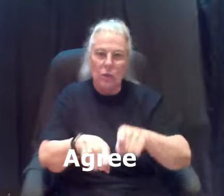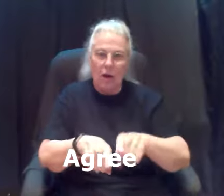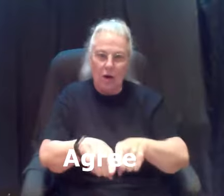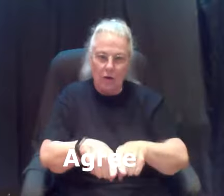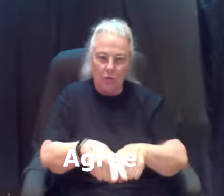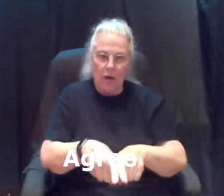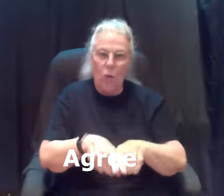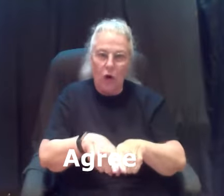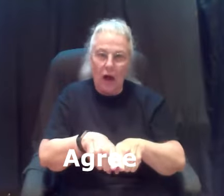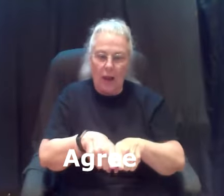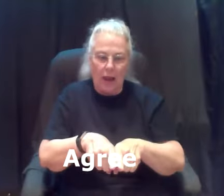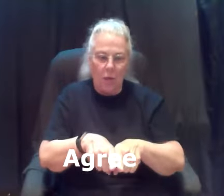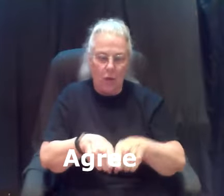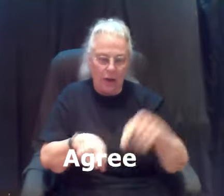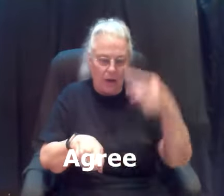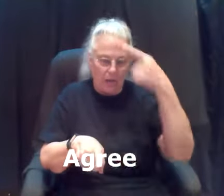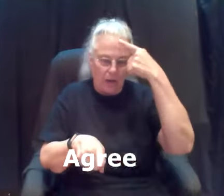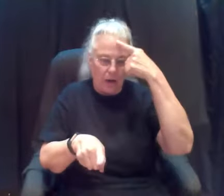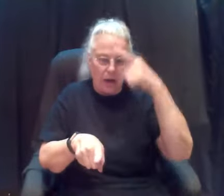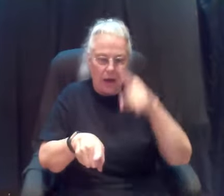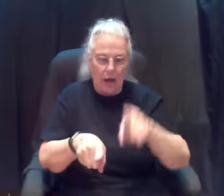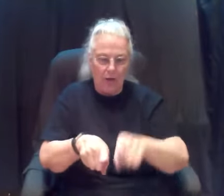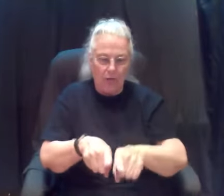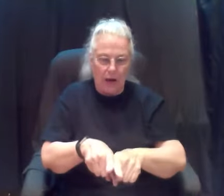are agree, we're alike one another. Agree.